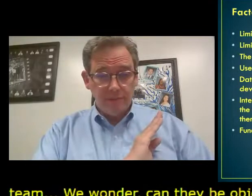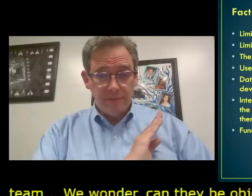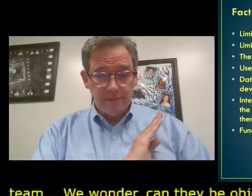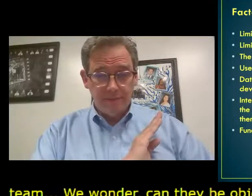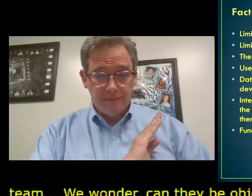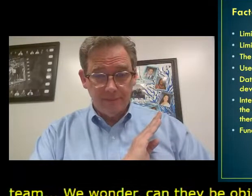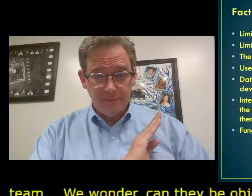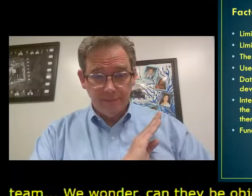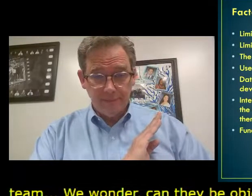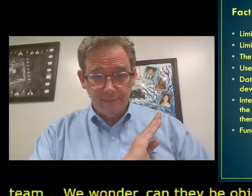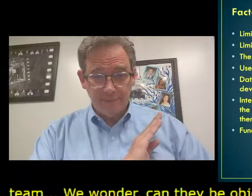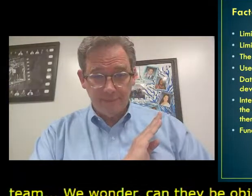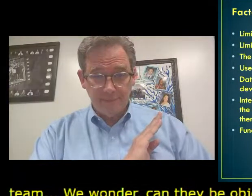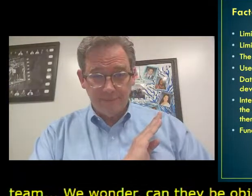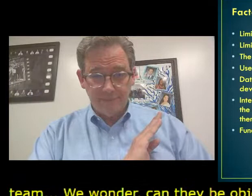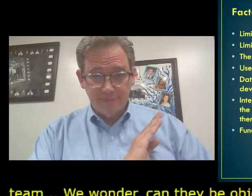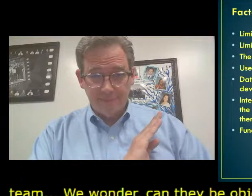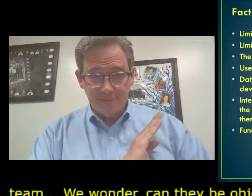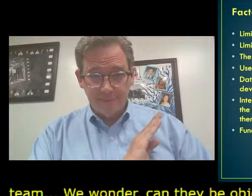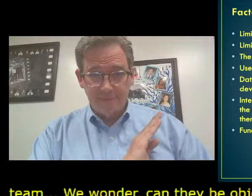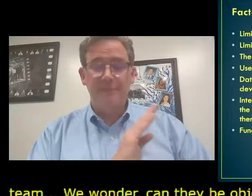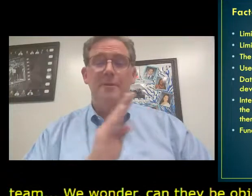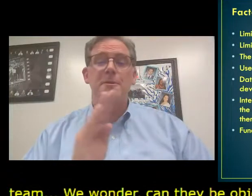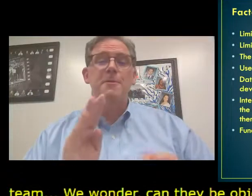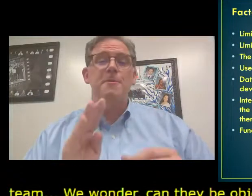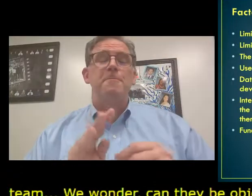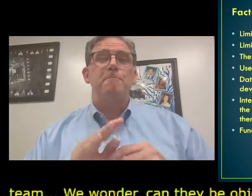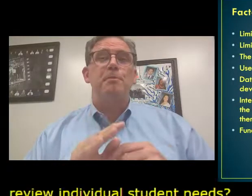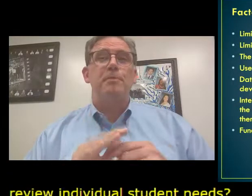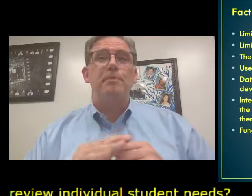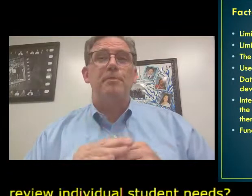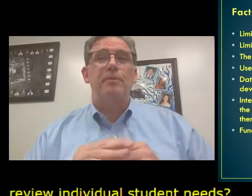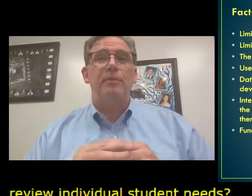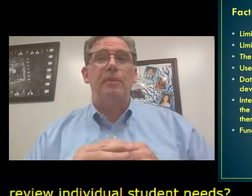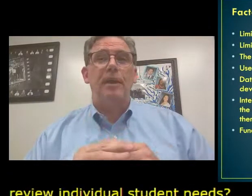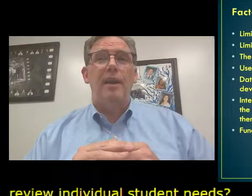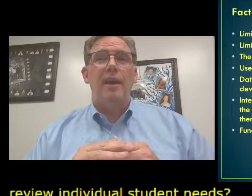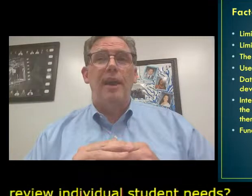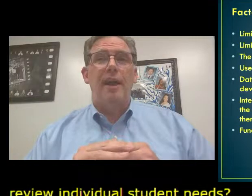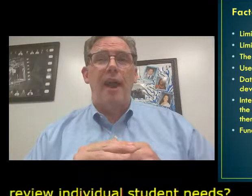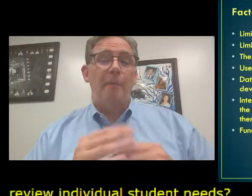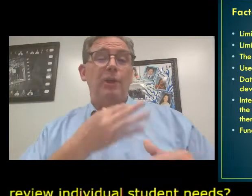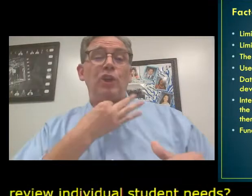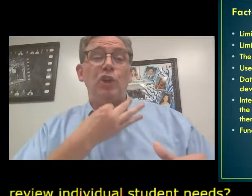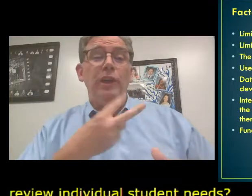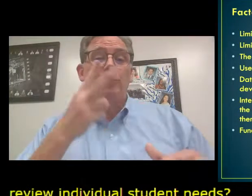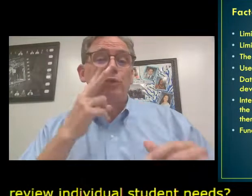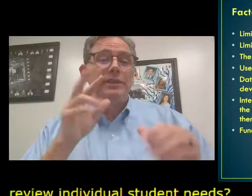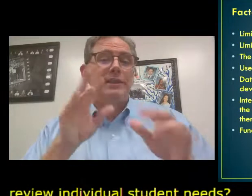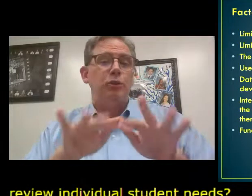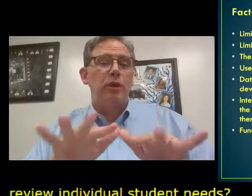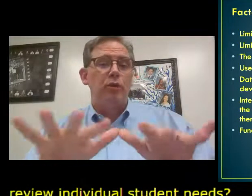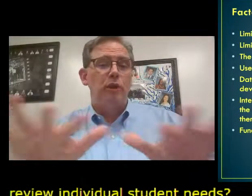This is where the vote that we just had at the Board of Education,